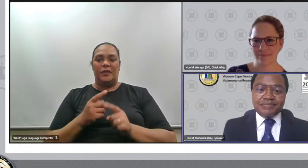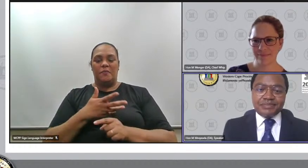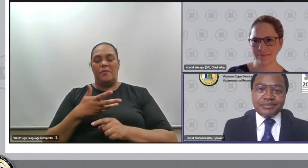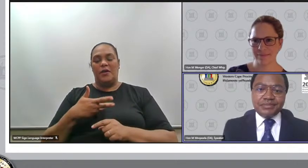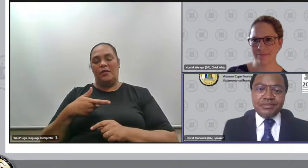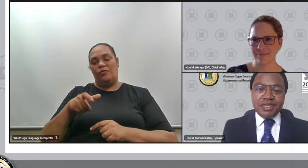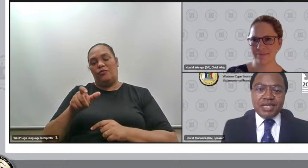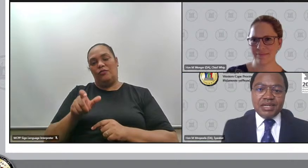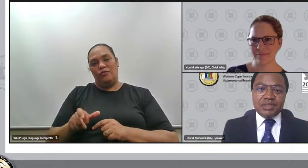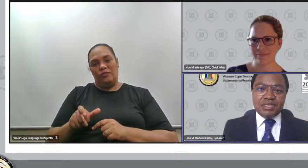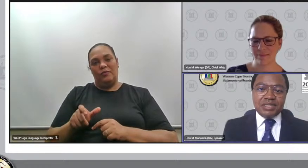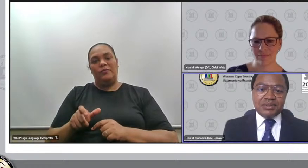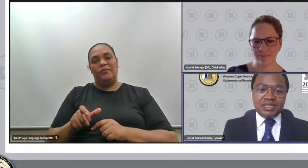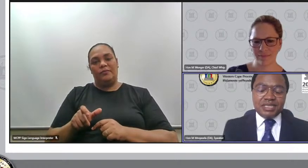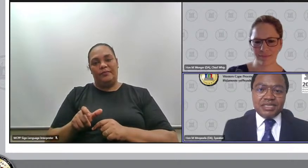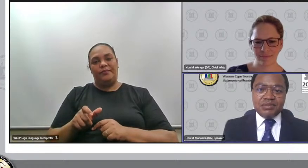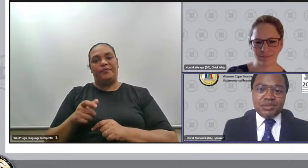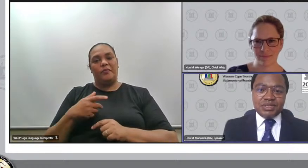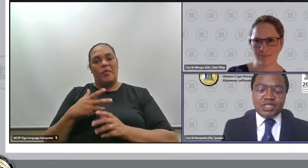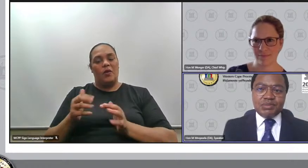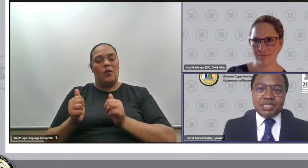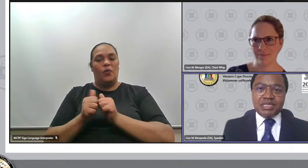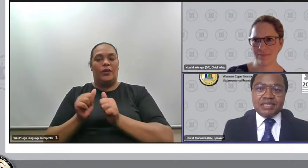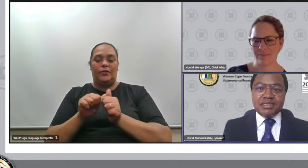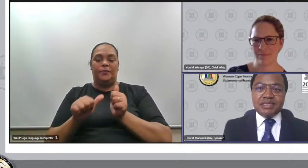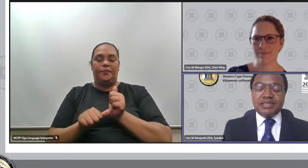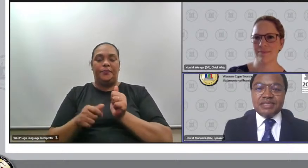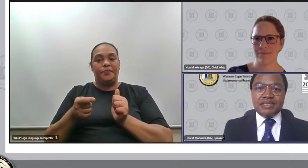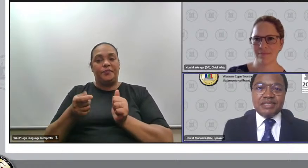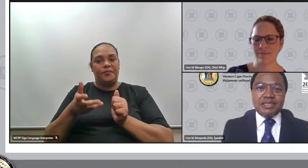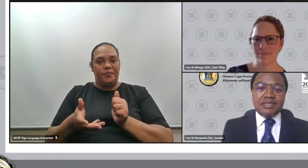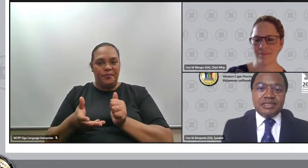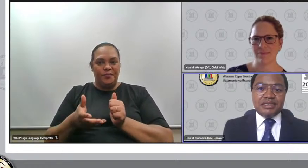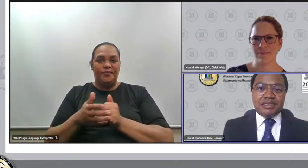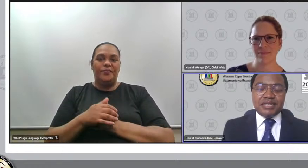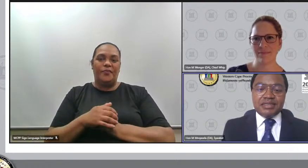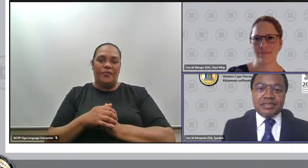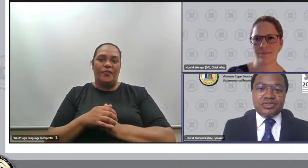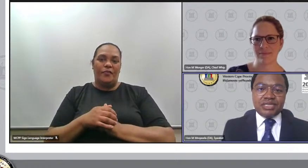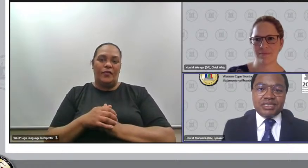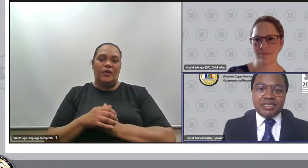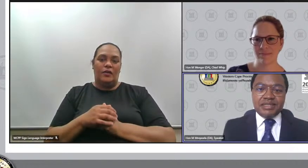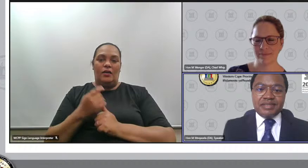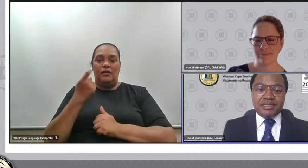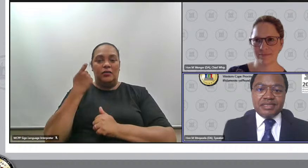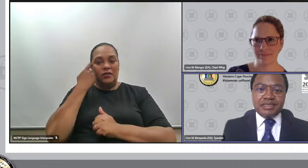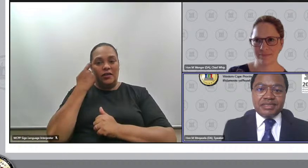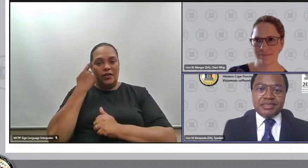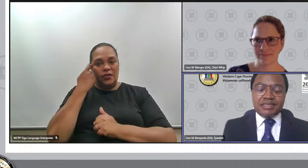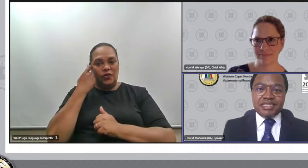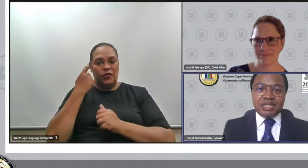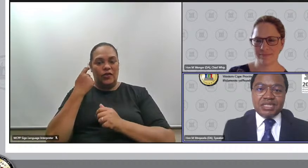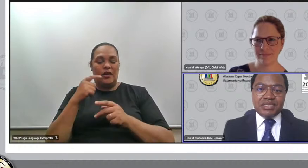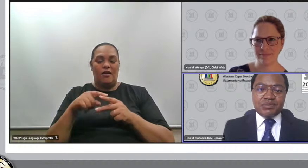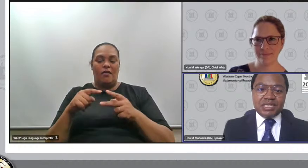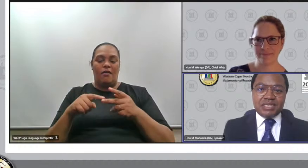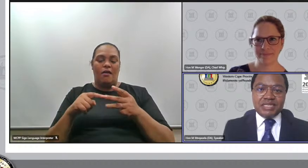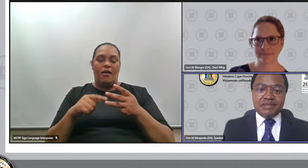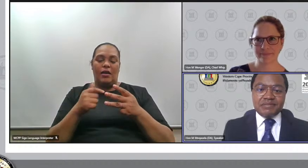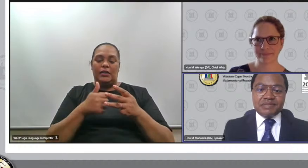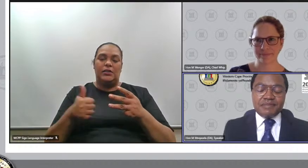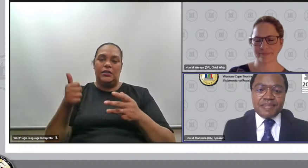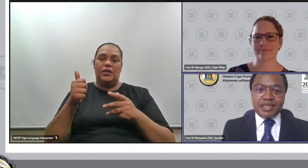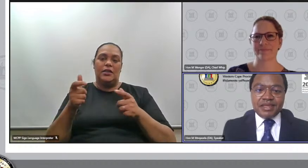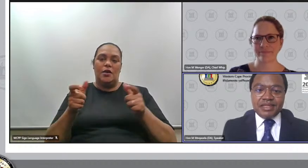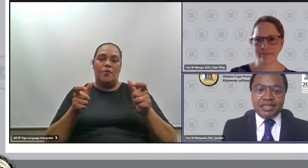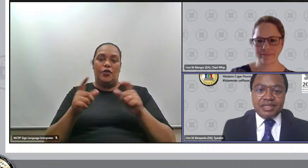Chair, I'm here with the Deputy Speaker, the Secretary, and the Senior Management